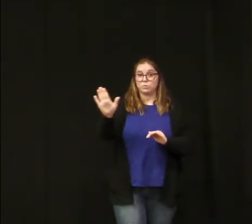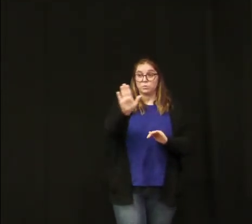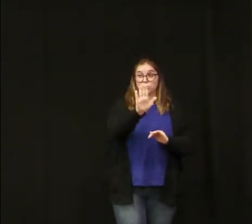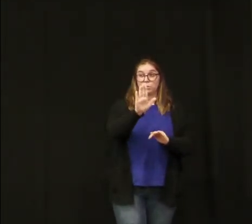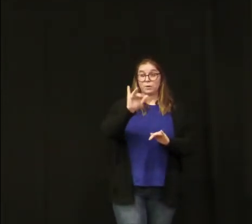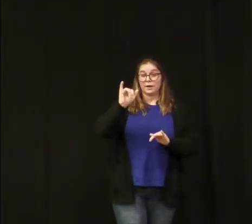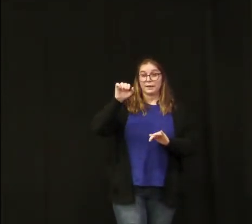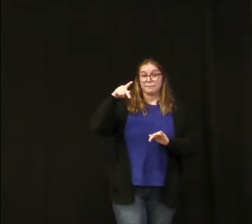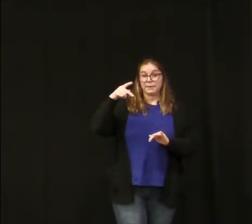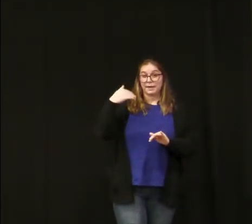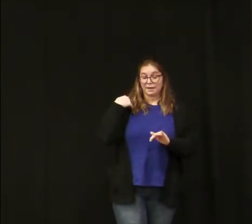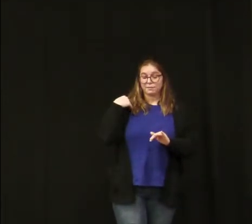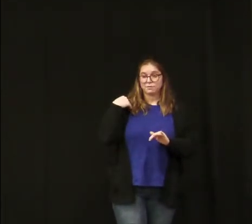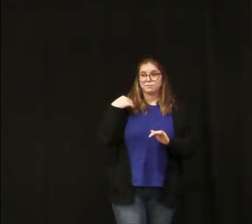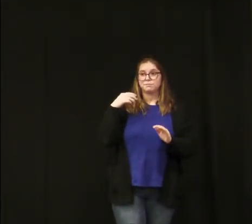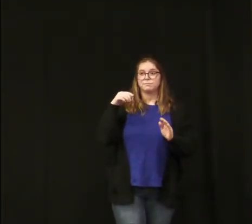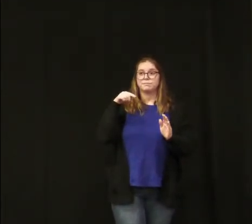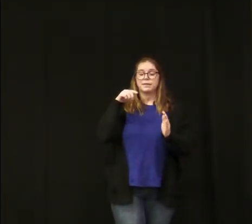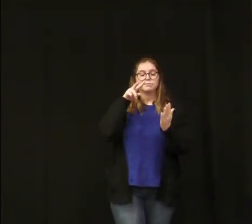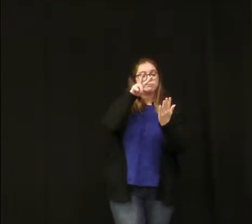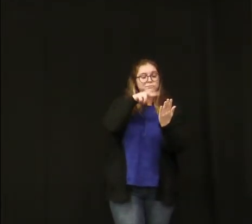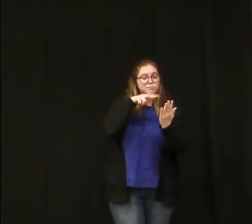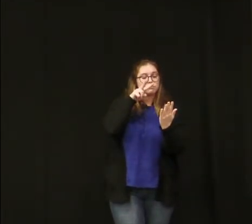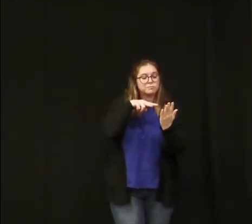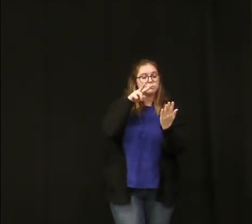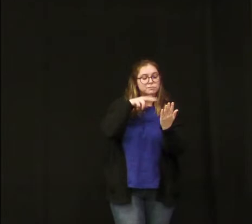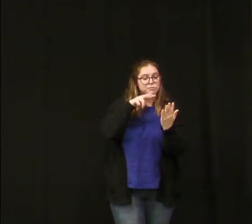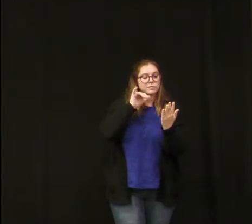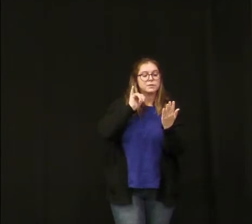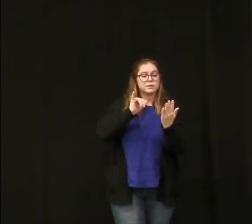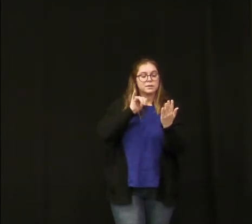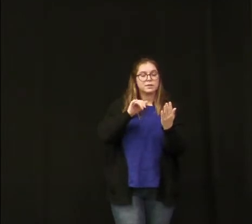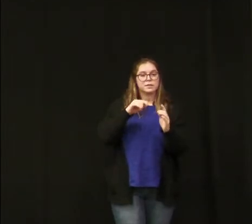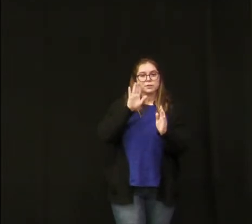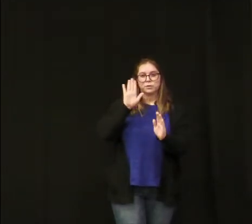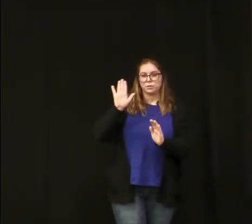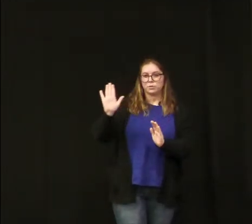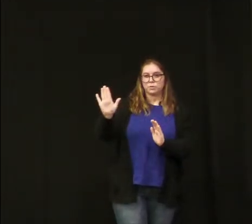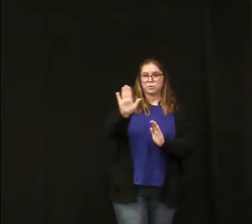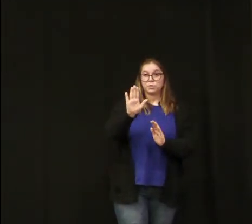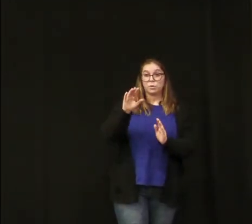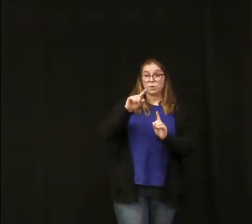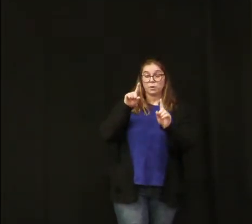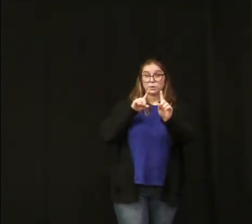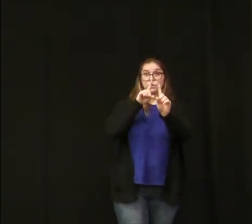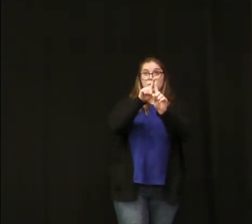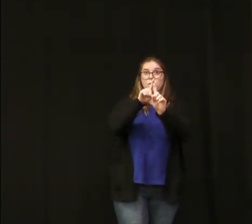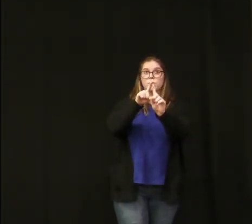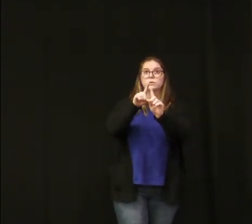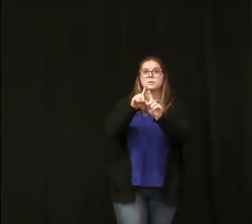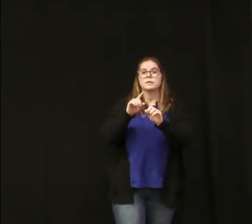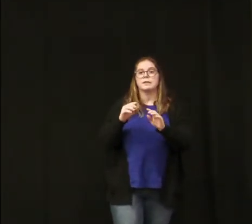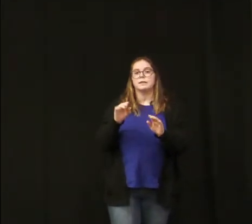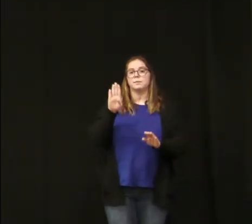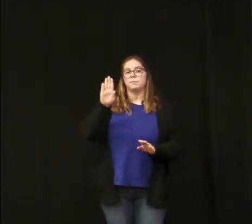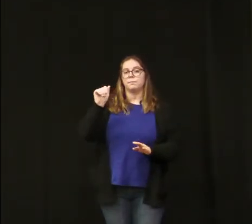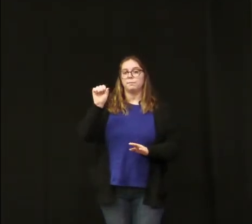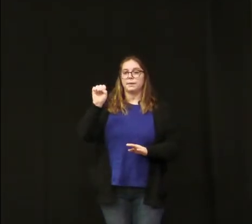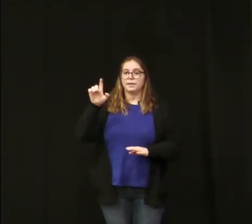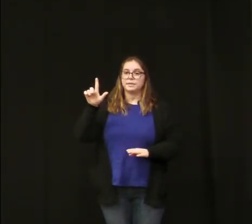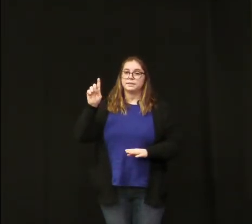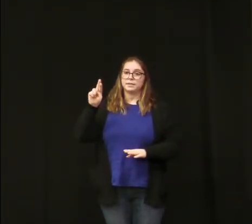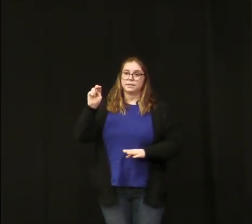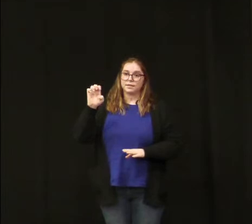brought, look at one of your goals, and go back and look at the baseline statement in the present level, and see how you all